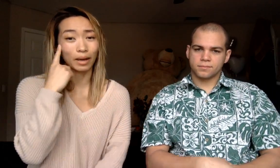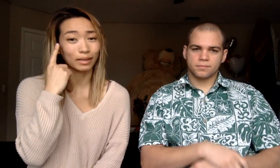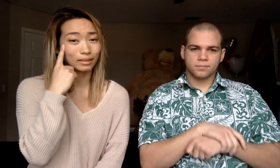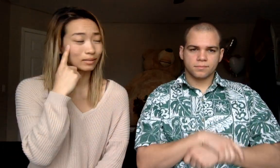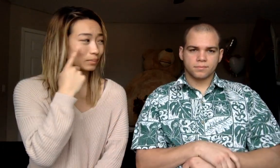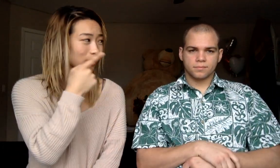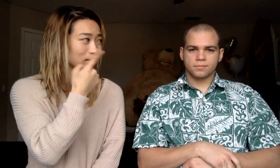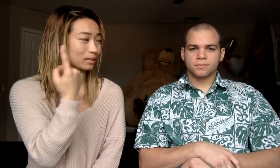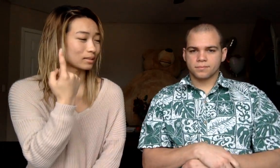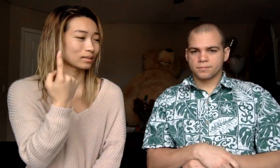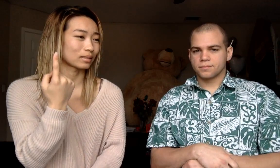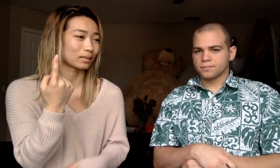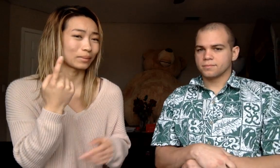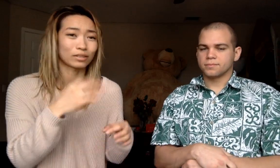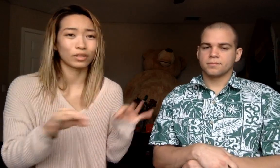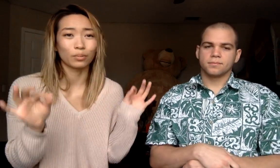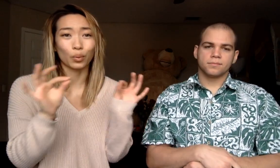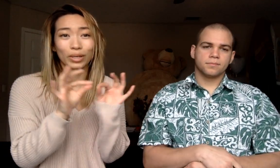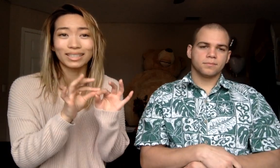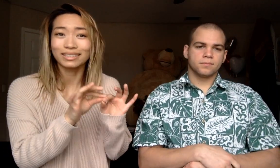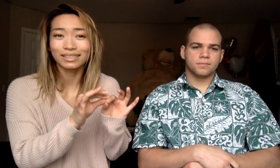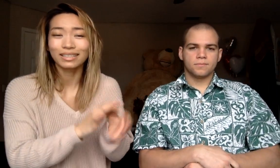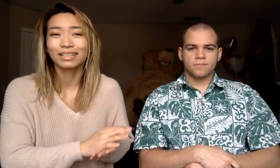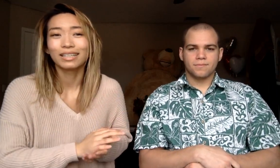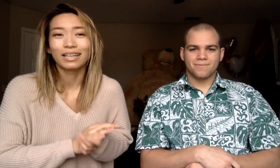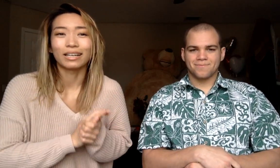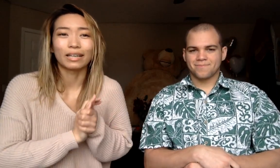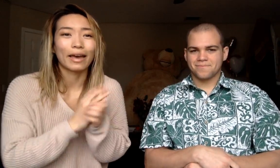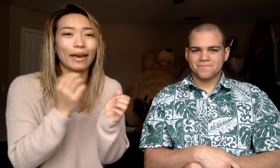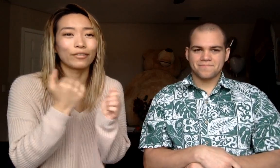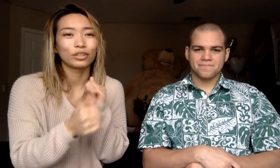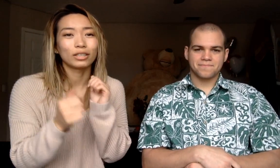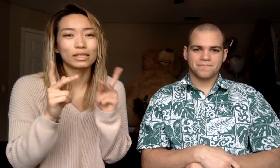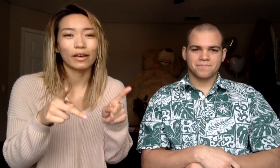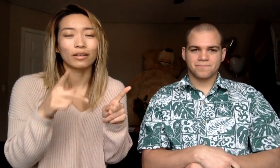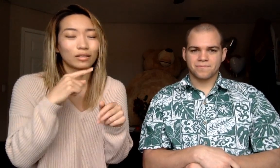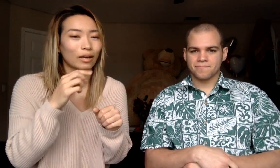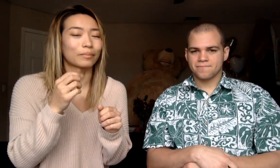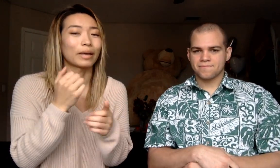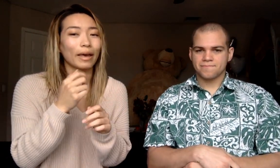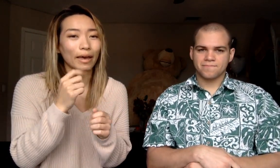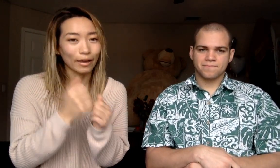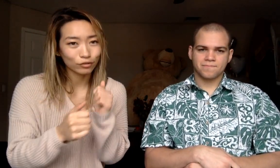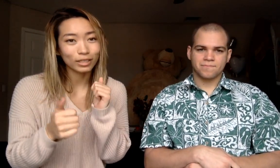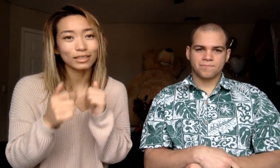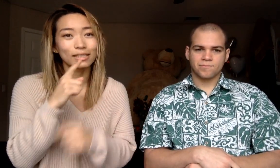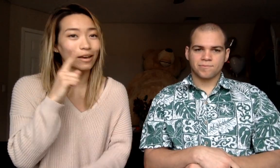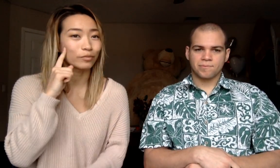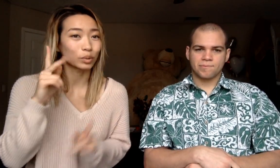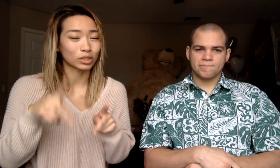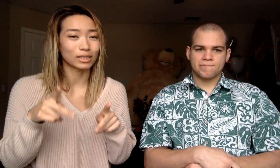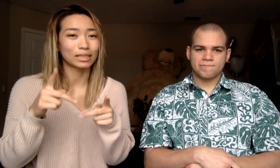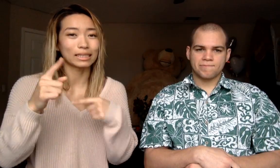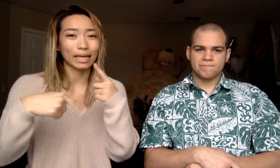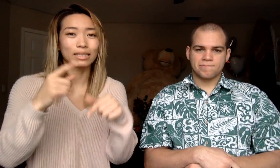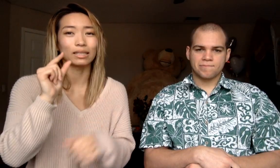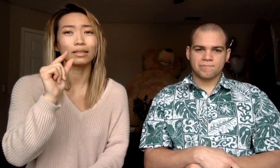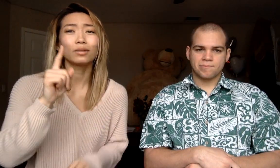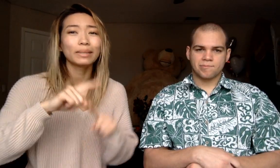mind because that's very important. Uh, every deaf every deaf person signs a little bit